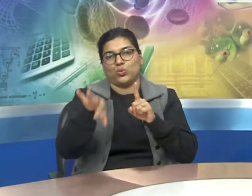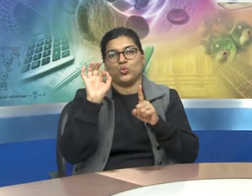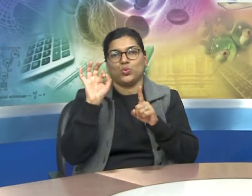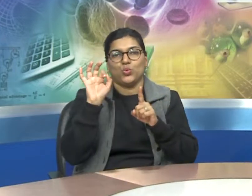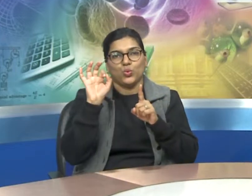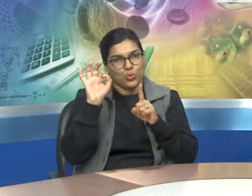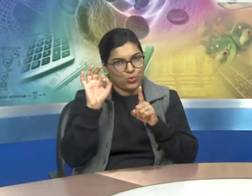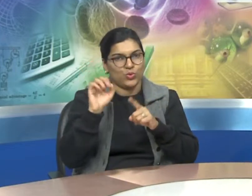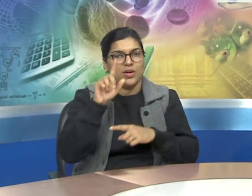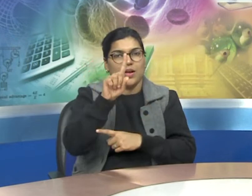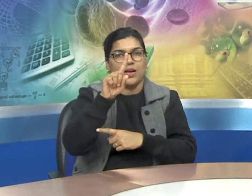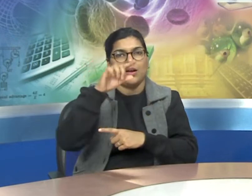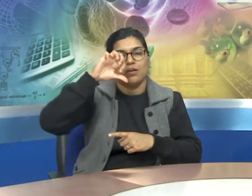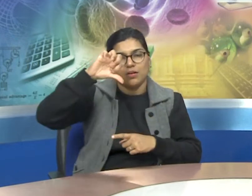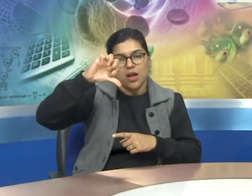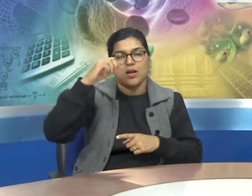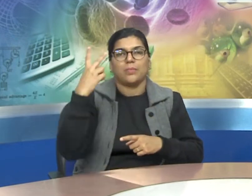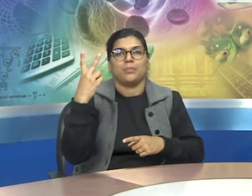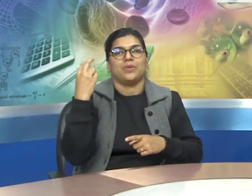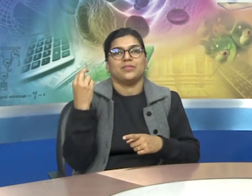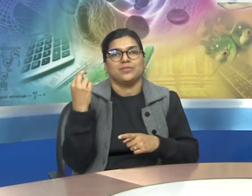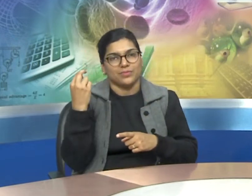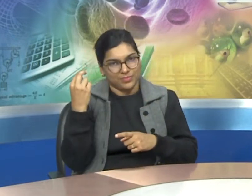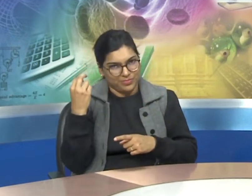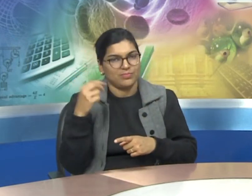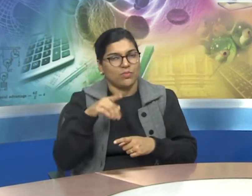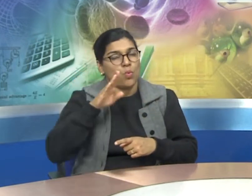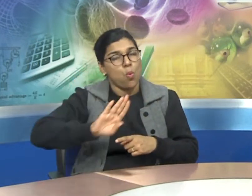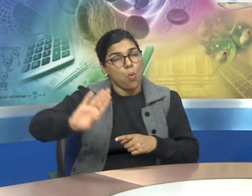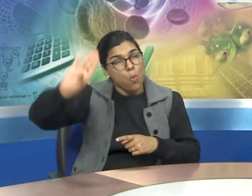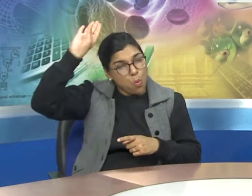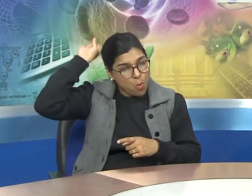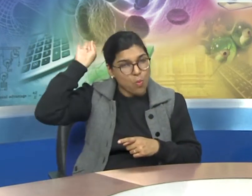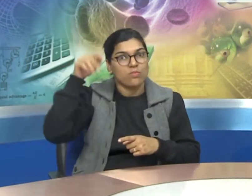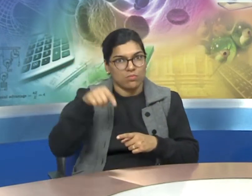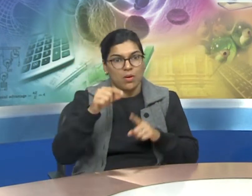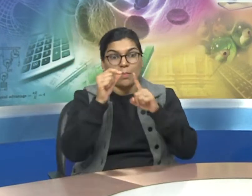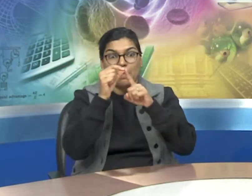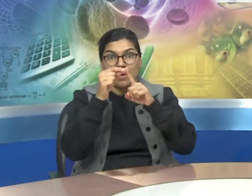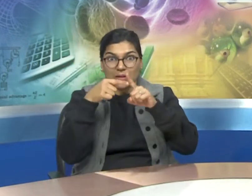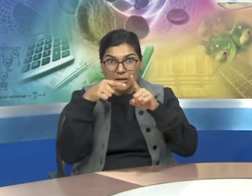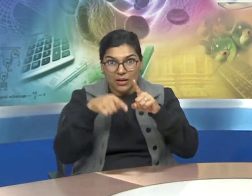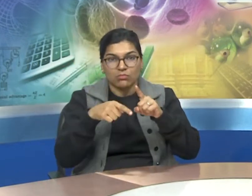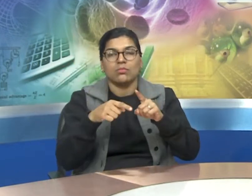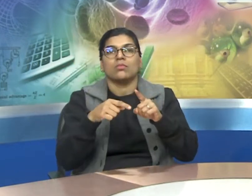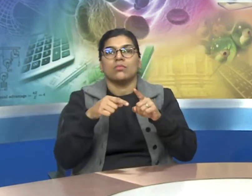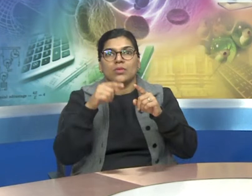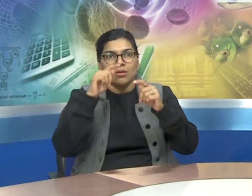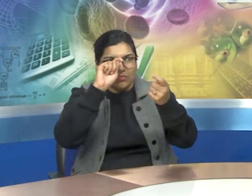So you can see D is the correct option, MS PowerPoint 1920.